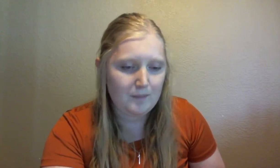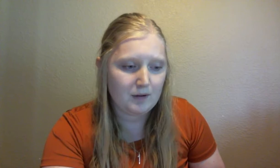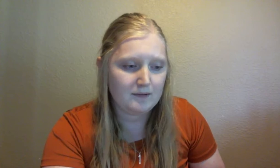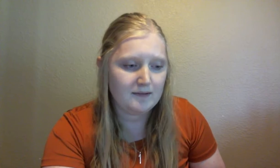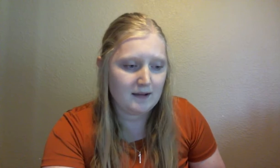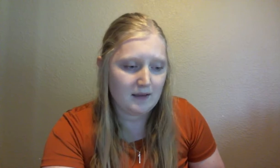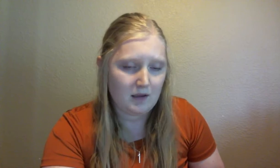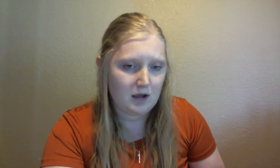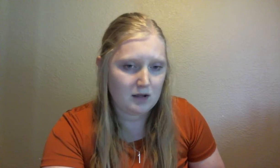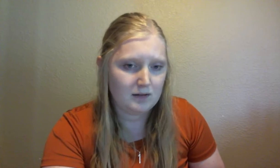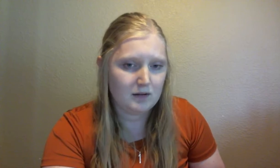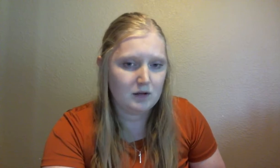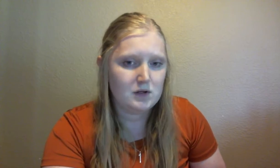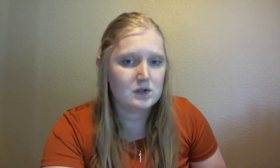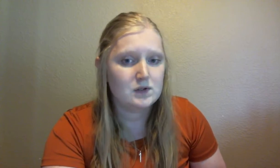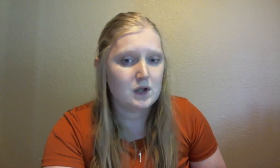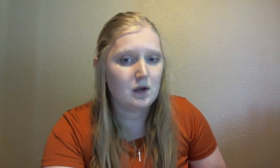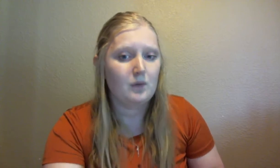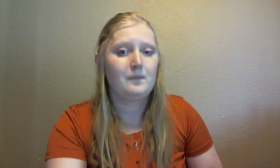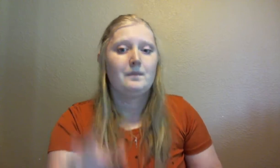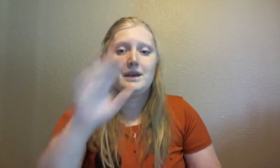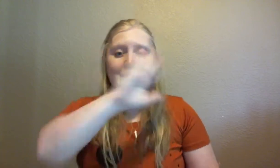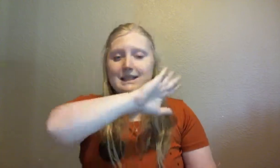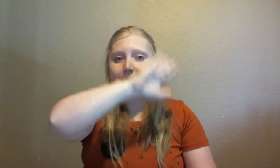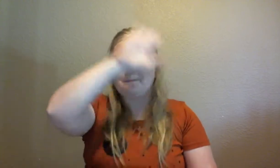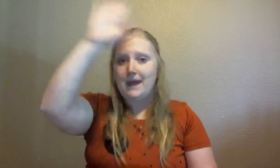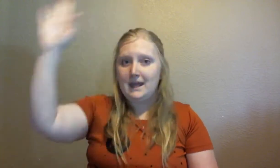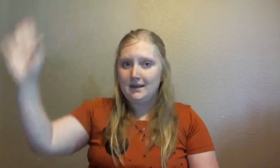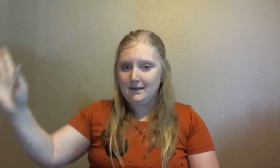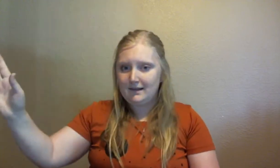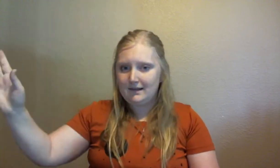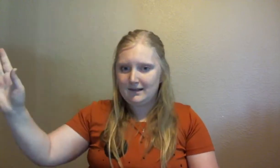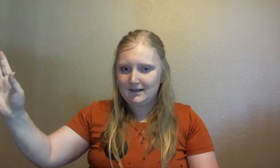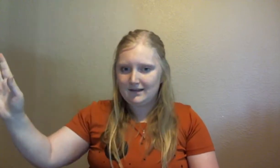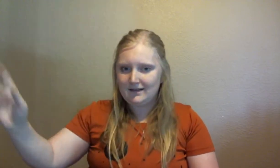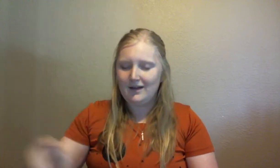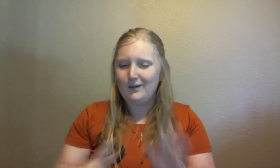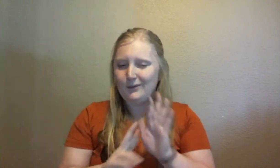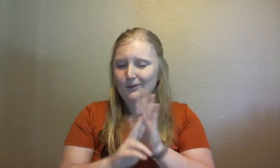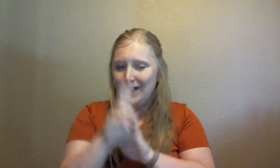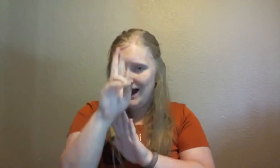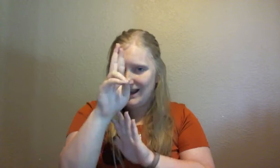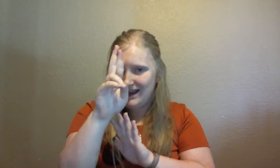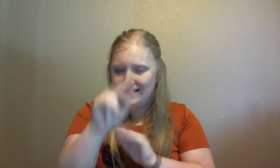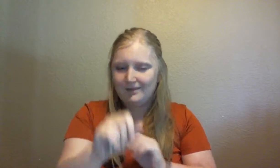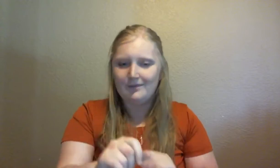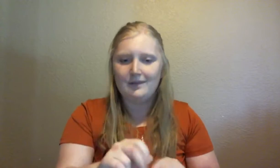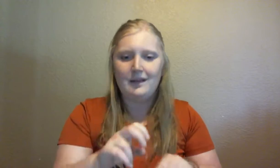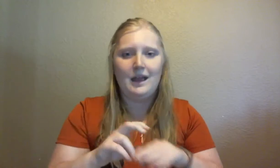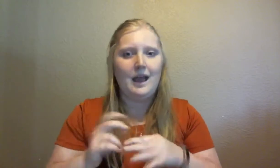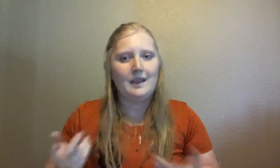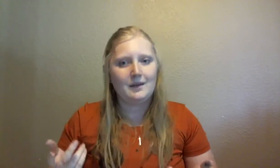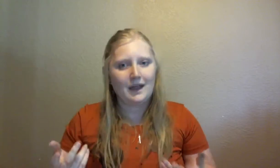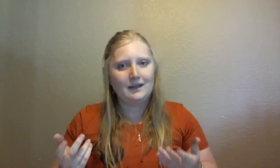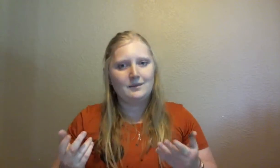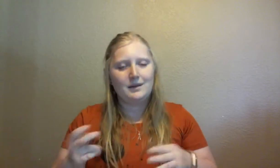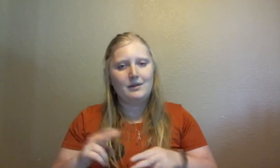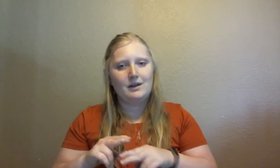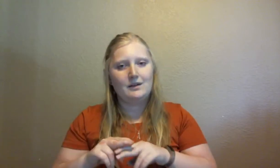Book Sing Along. So space, rocket, and then last week we learned